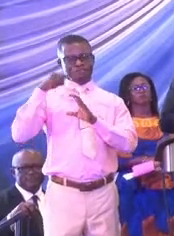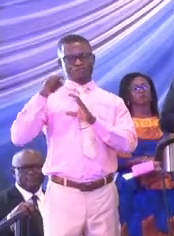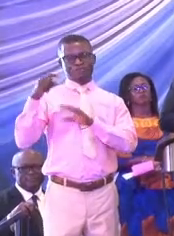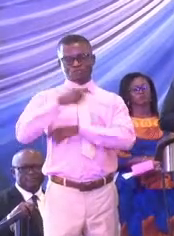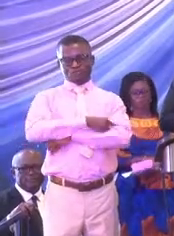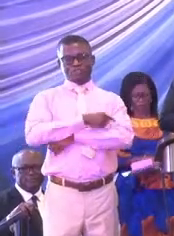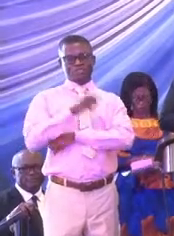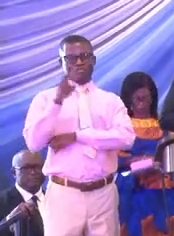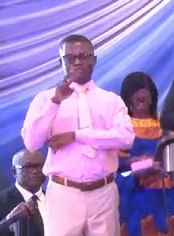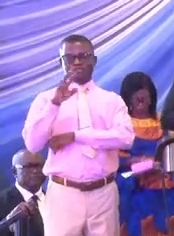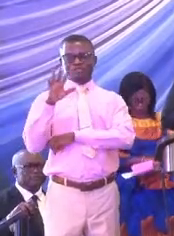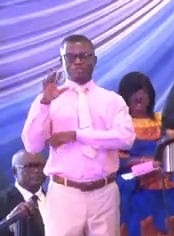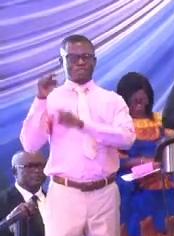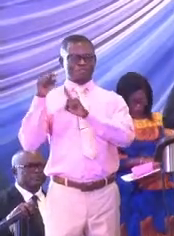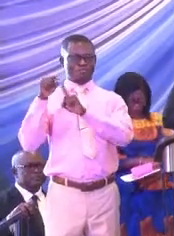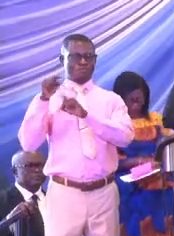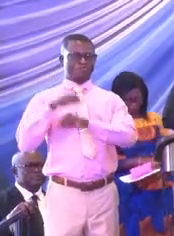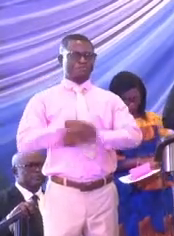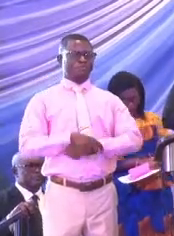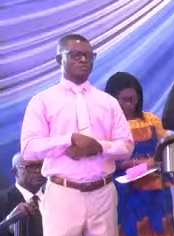points.